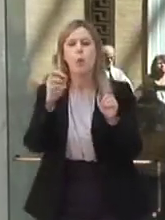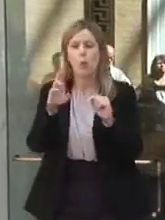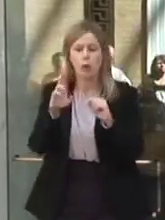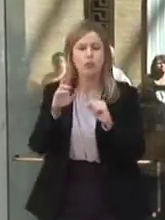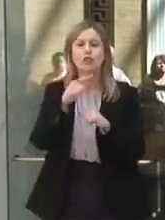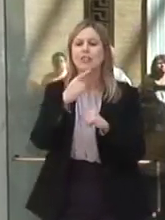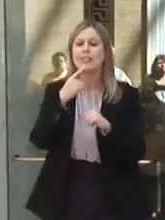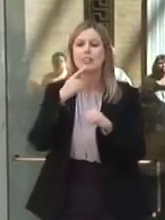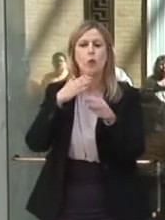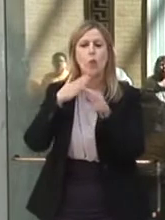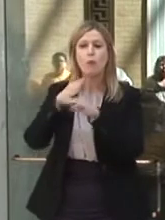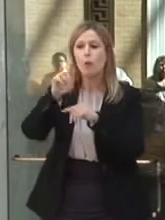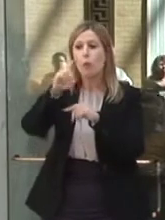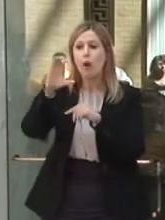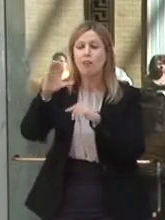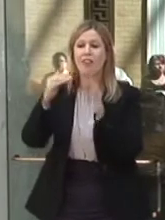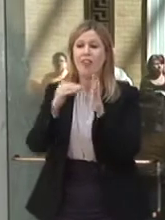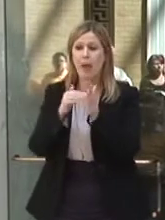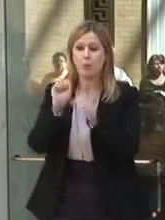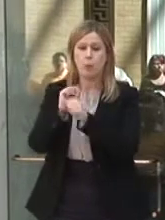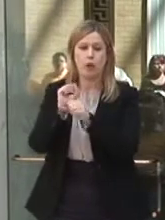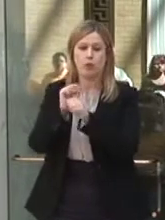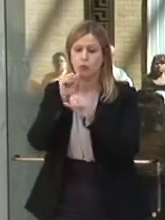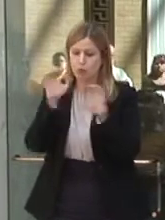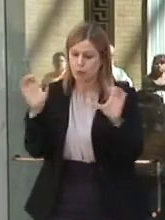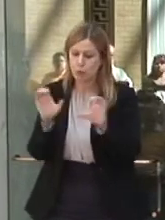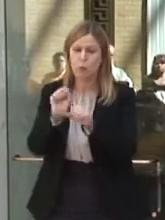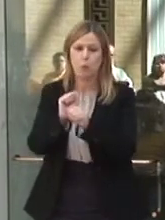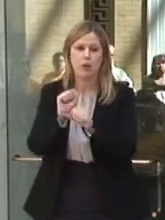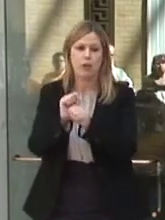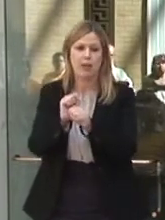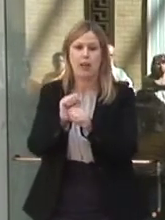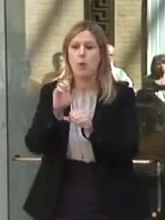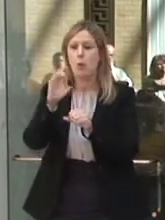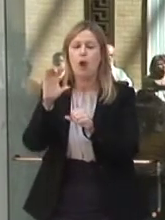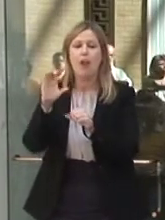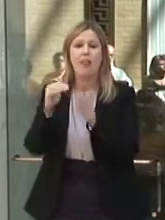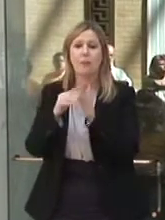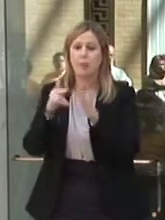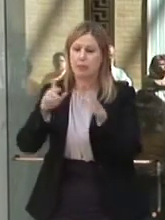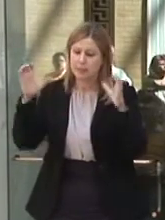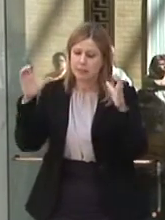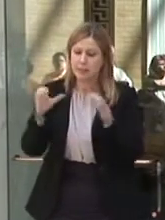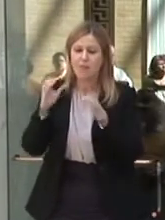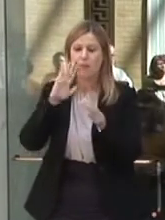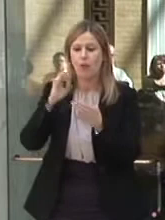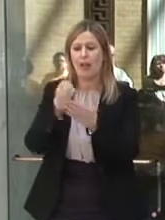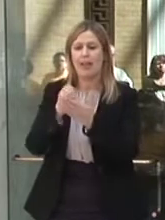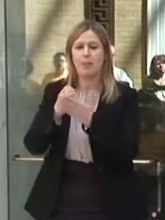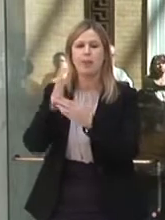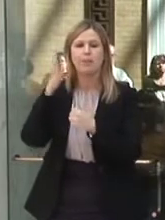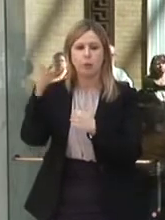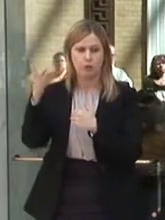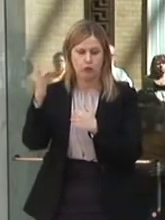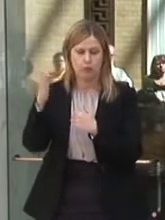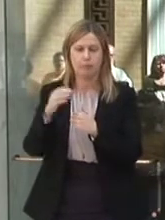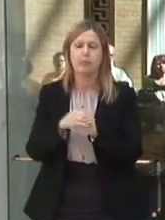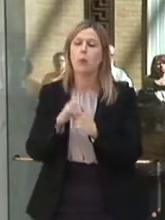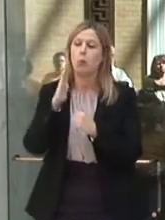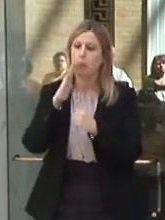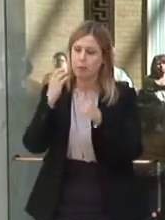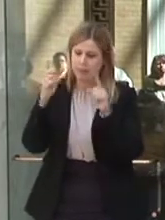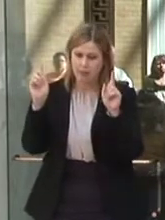over 100,000 workers who do this work, and it's when the 100,000 people are mobilized for their economic future that the caring force will be even more